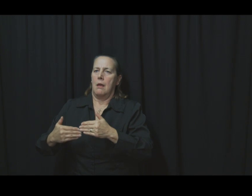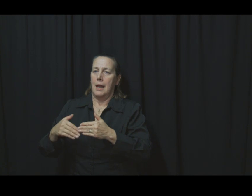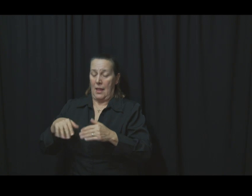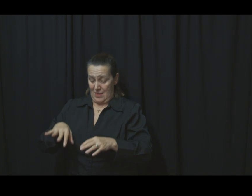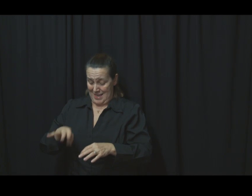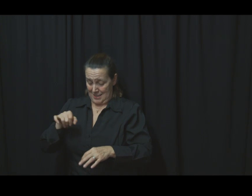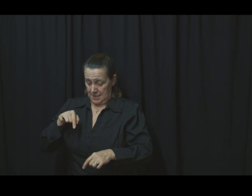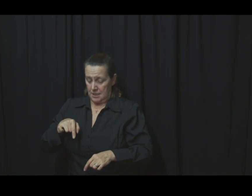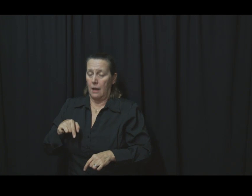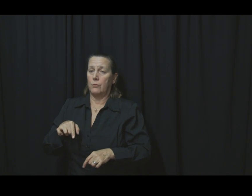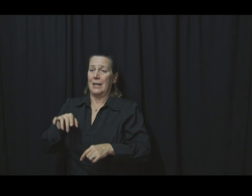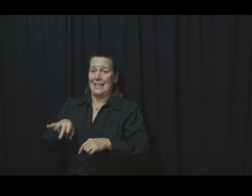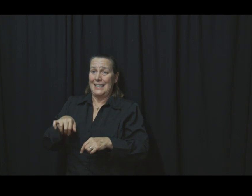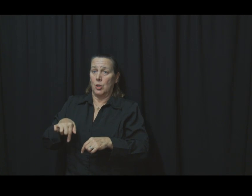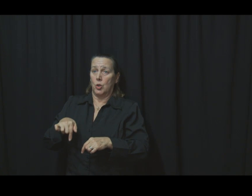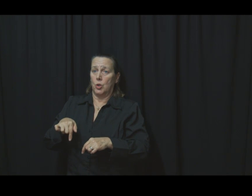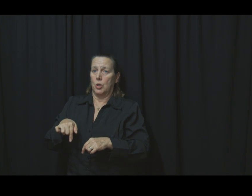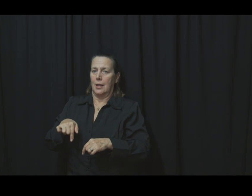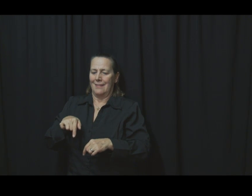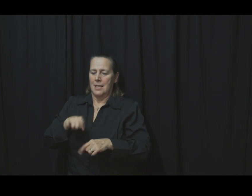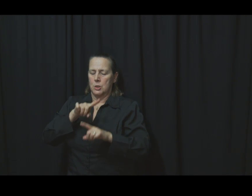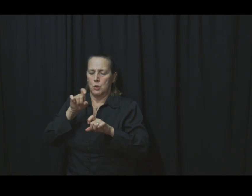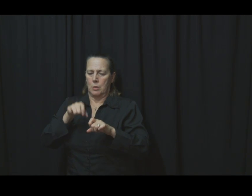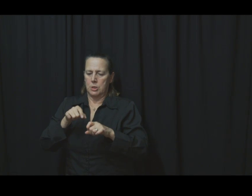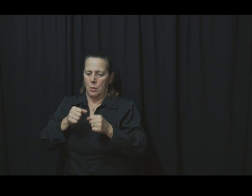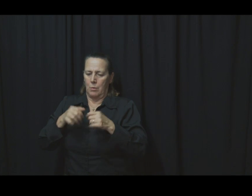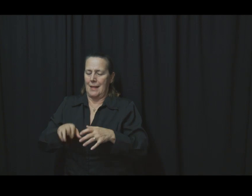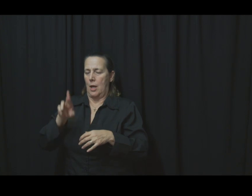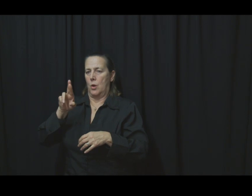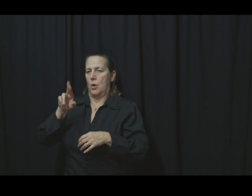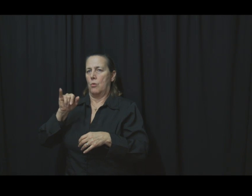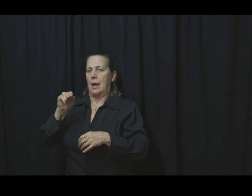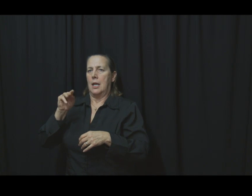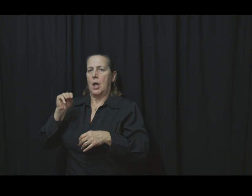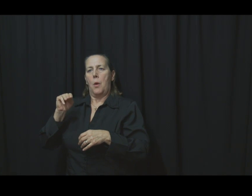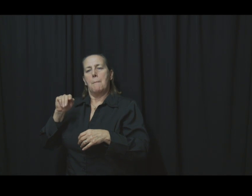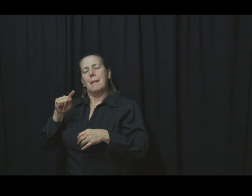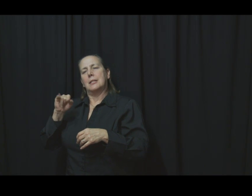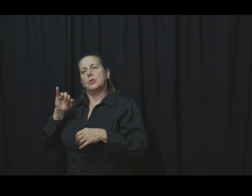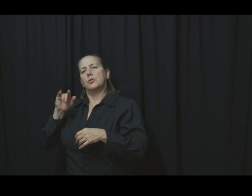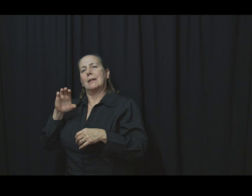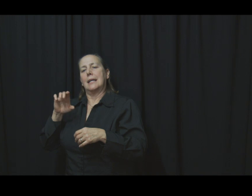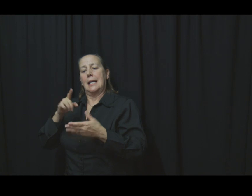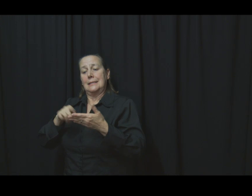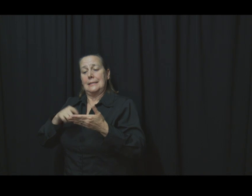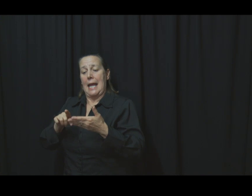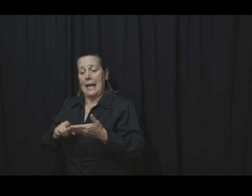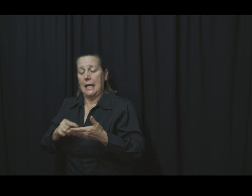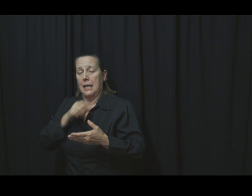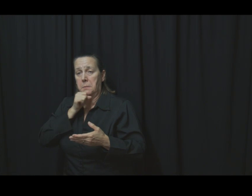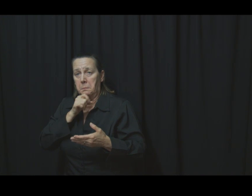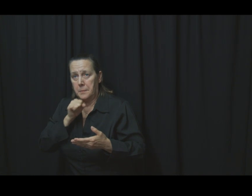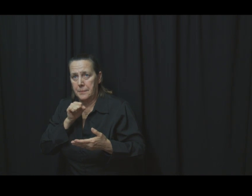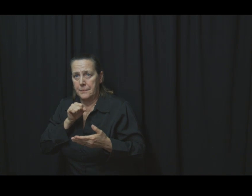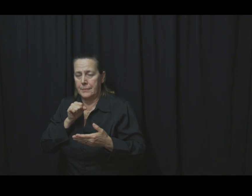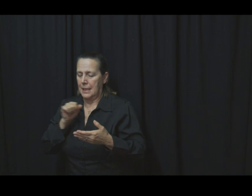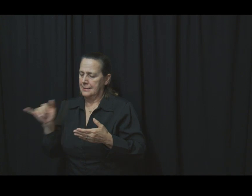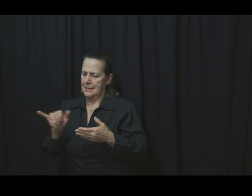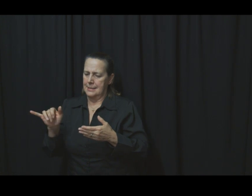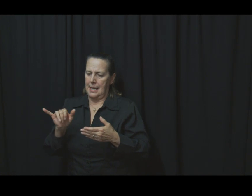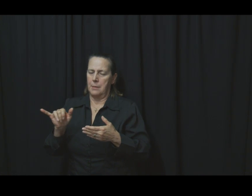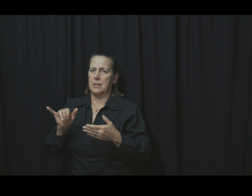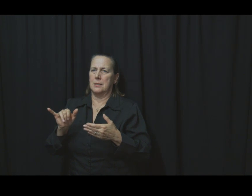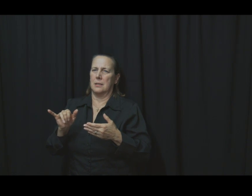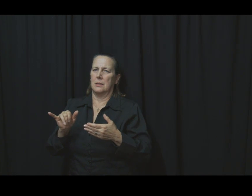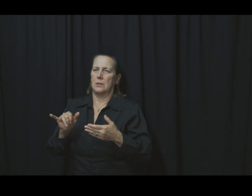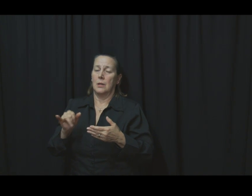something like this question, without radiometric dating, how would you view the age of the Earth? To me, it's akin to the expression, well,